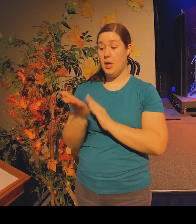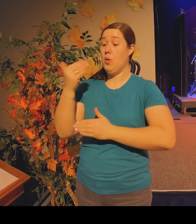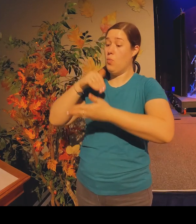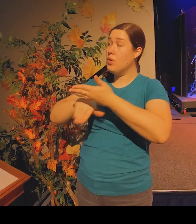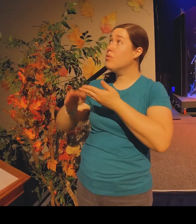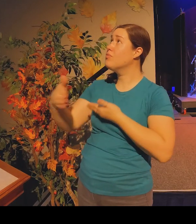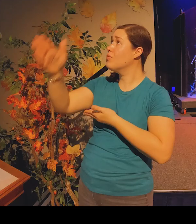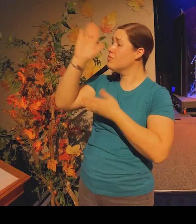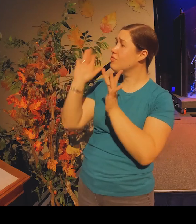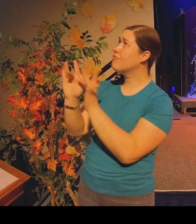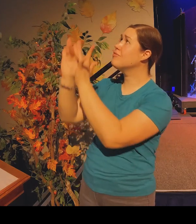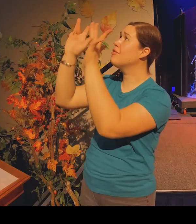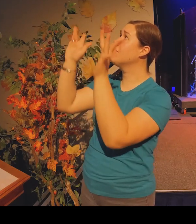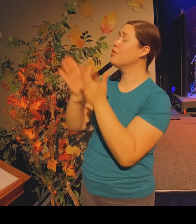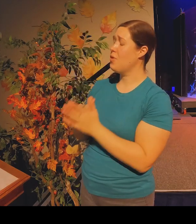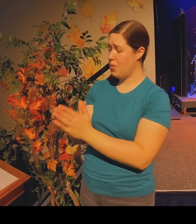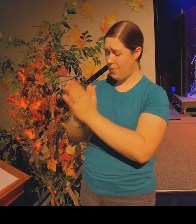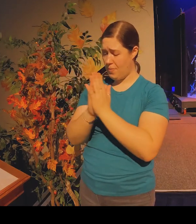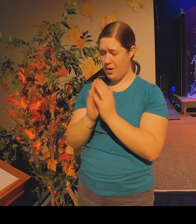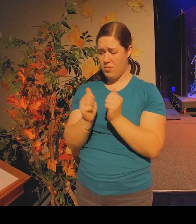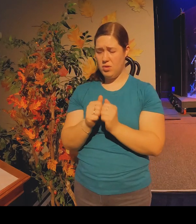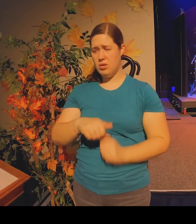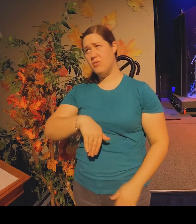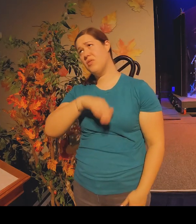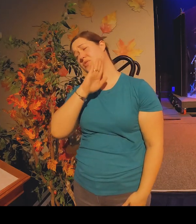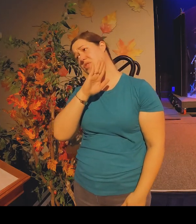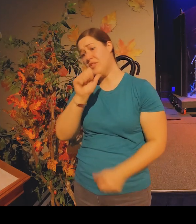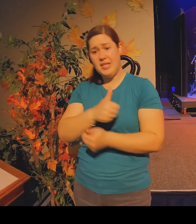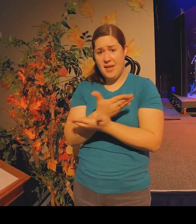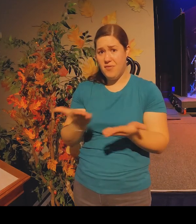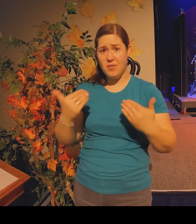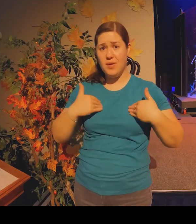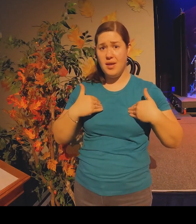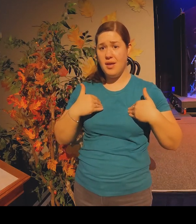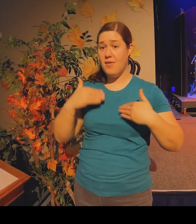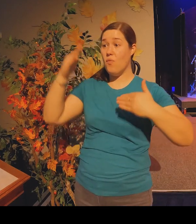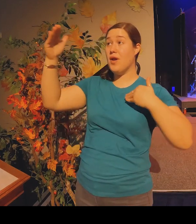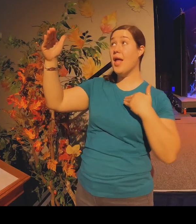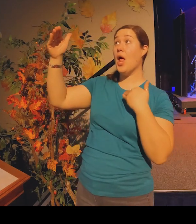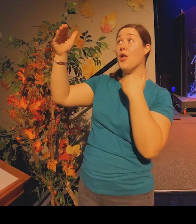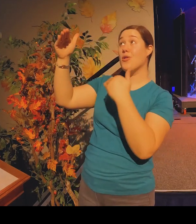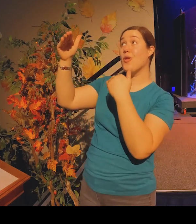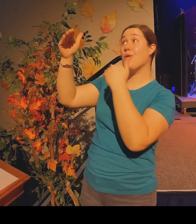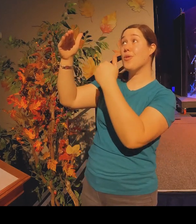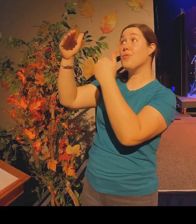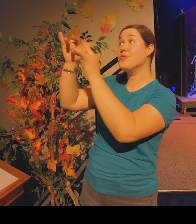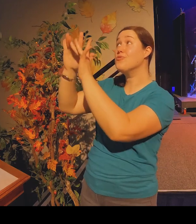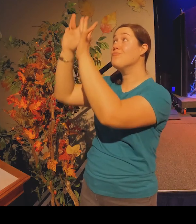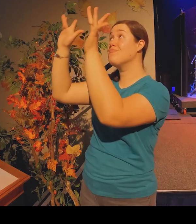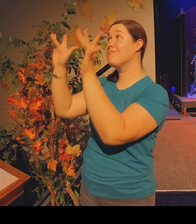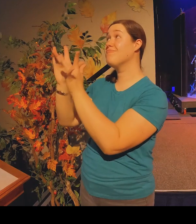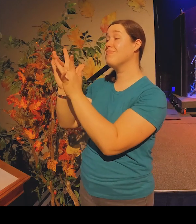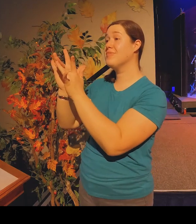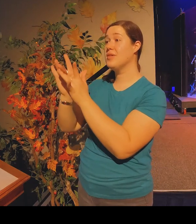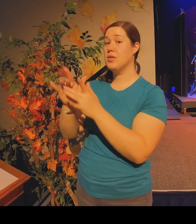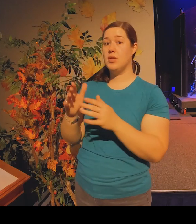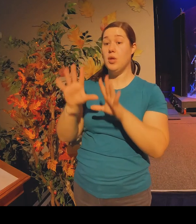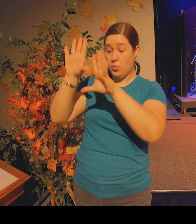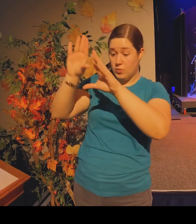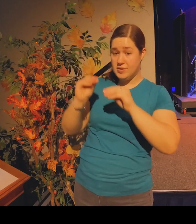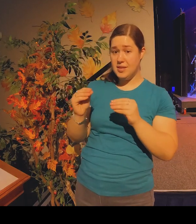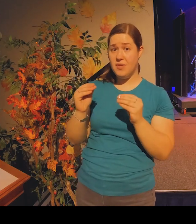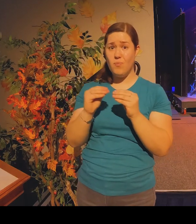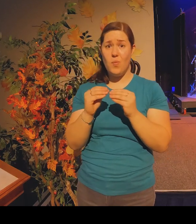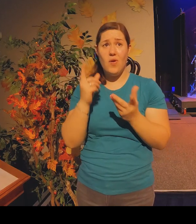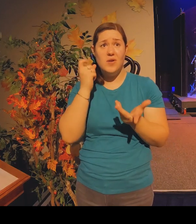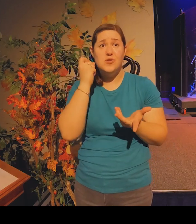it is and our frustrations and all of that, we get closer to the heart of God and we get more understanding and we can discern